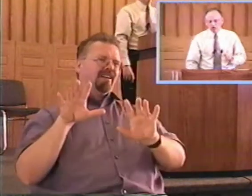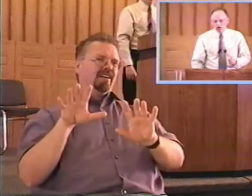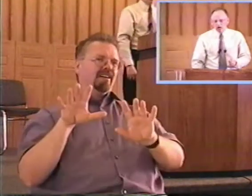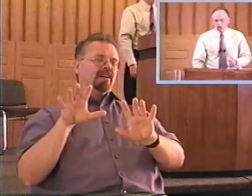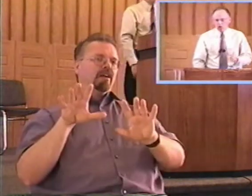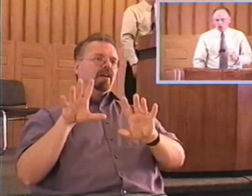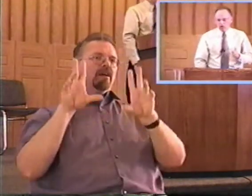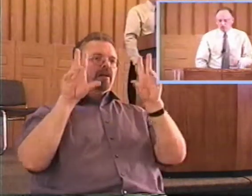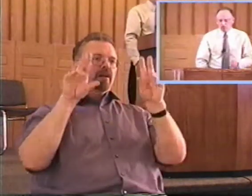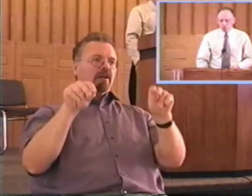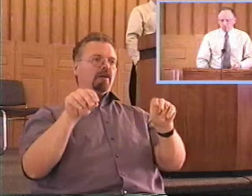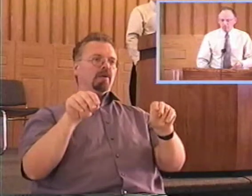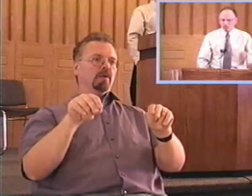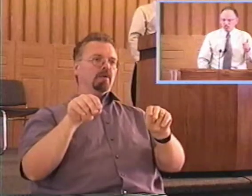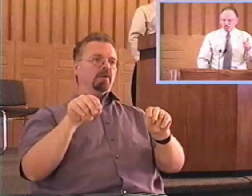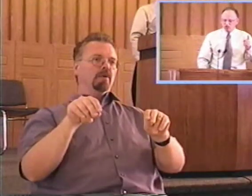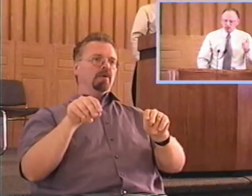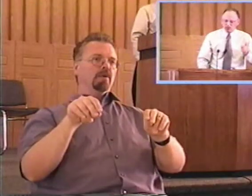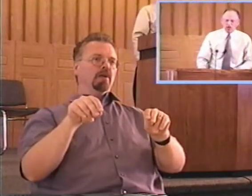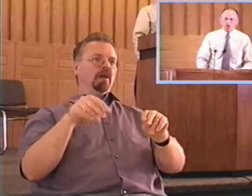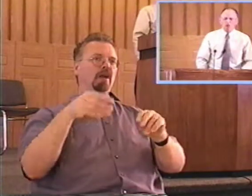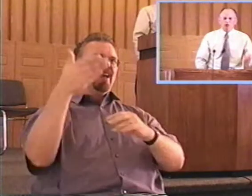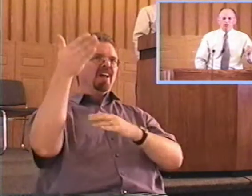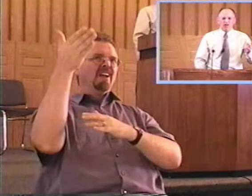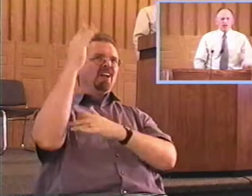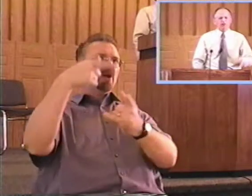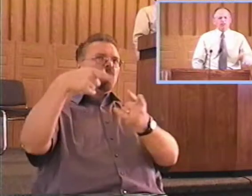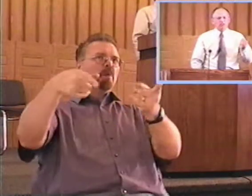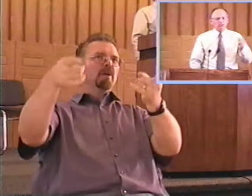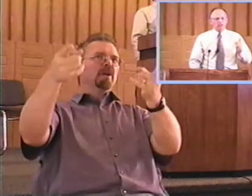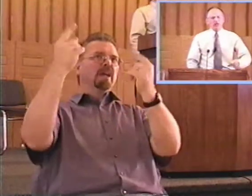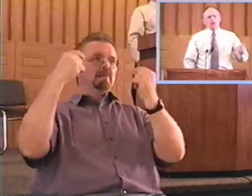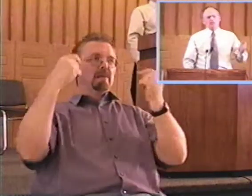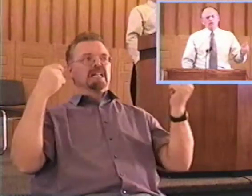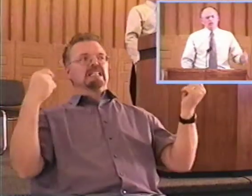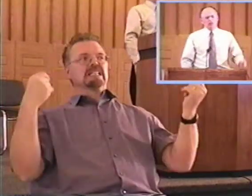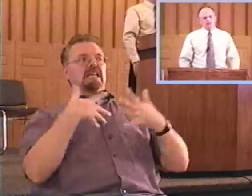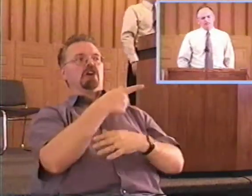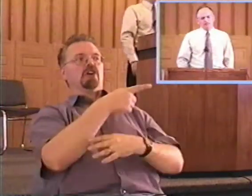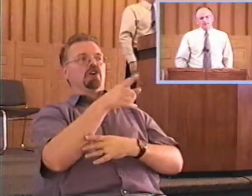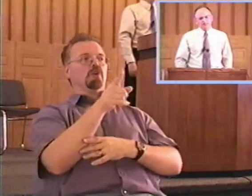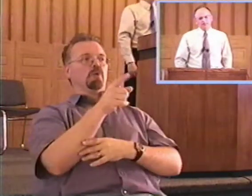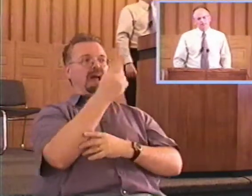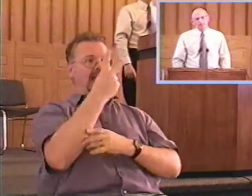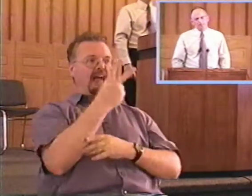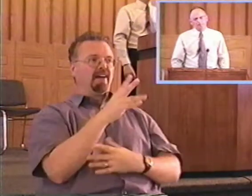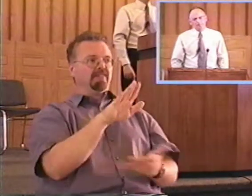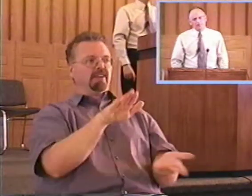is that God would come and scare you half to death.